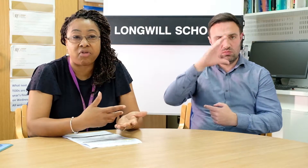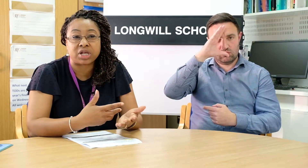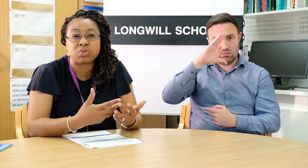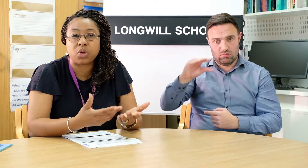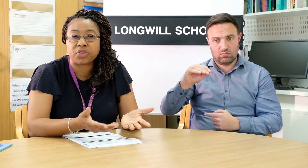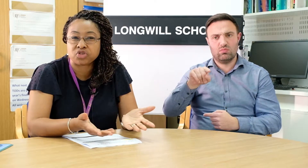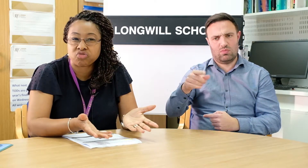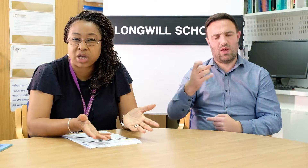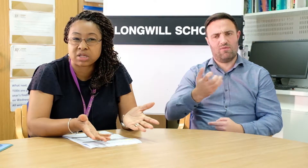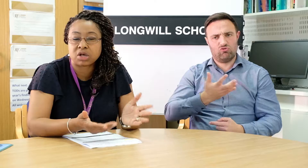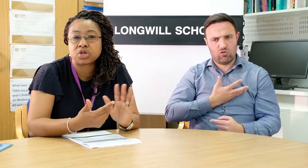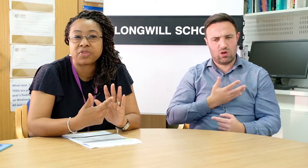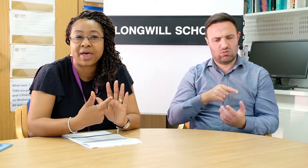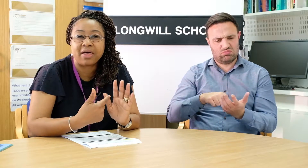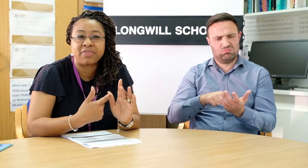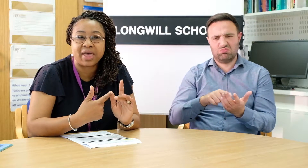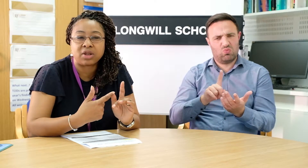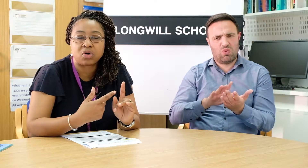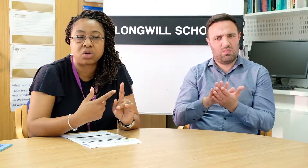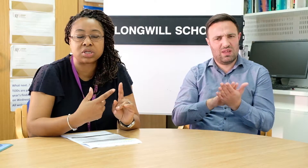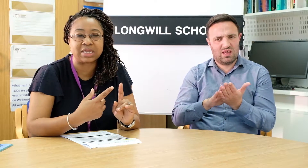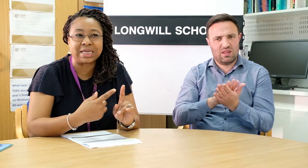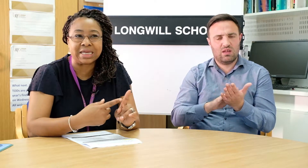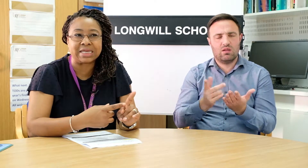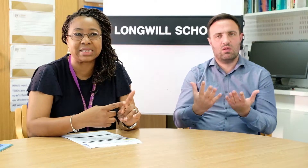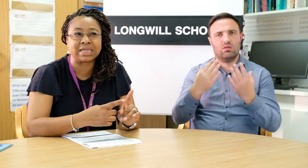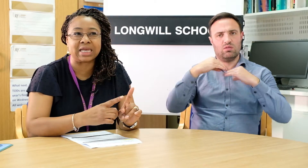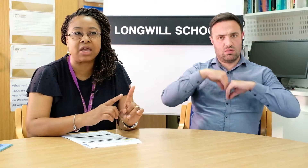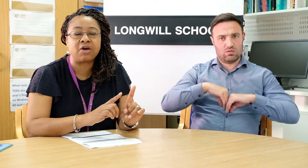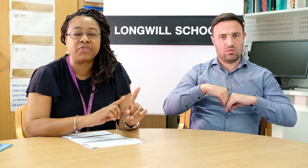that they have rights and what those rights are, so that they're not